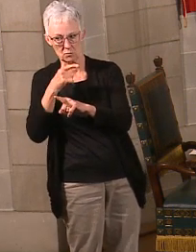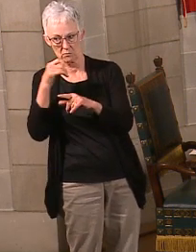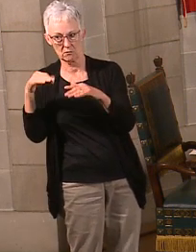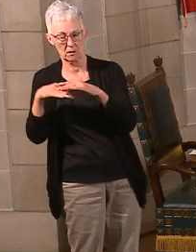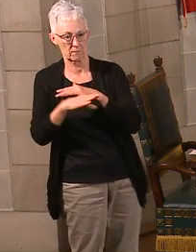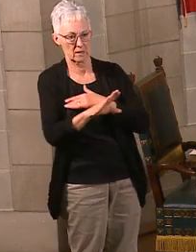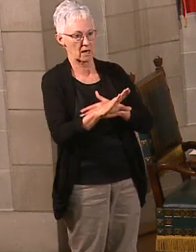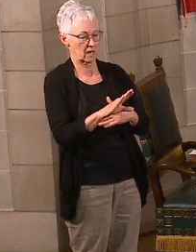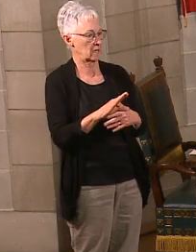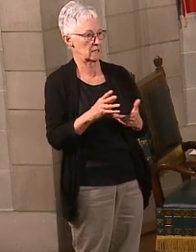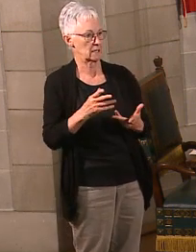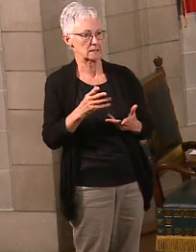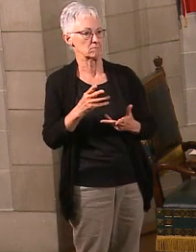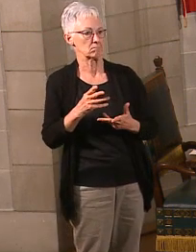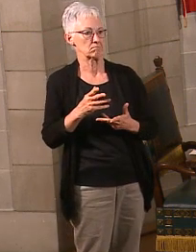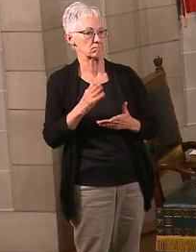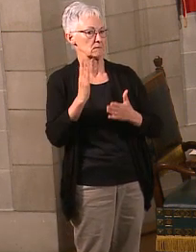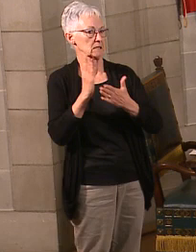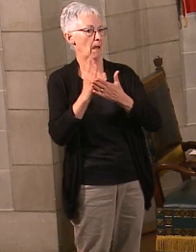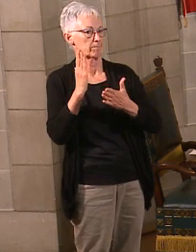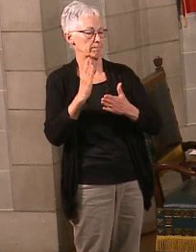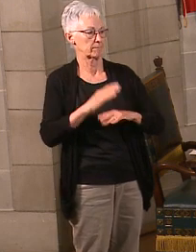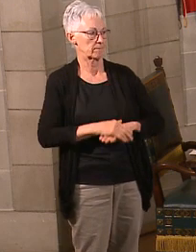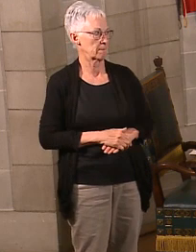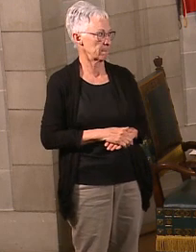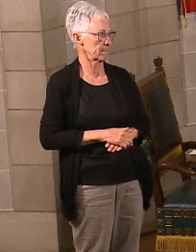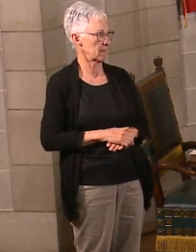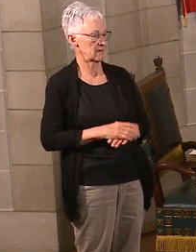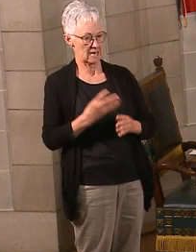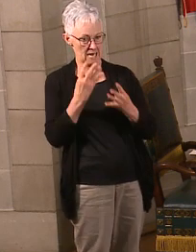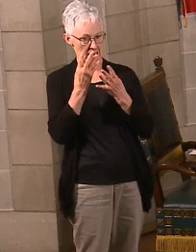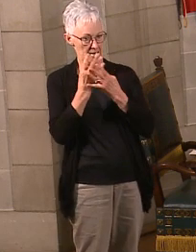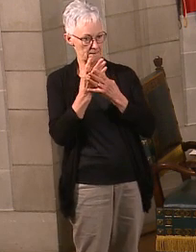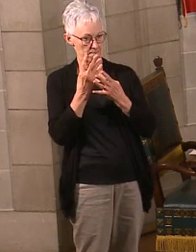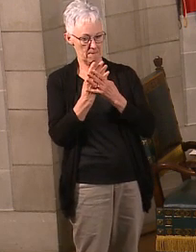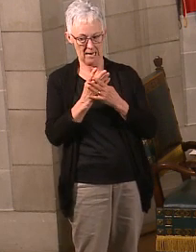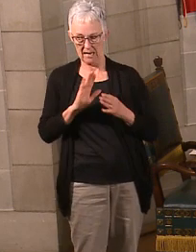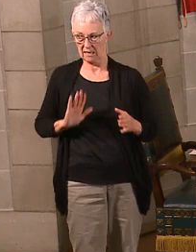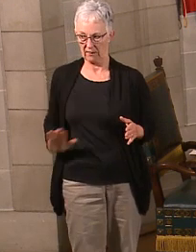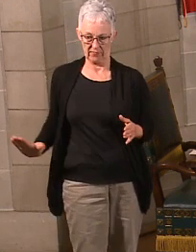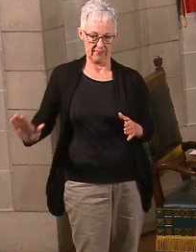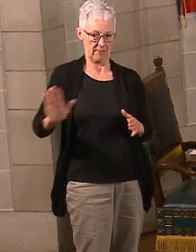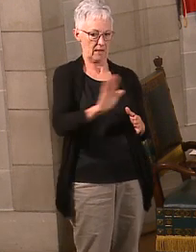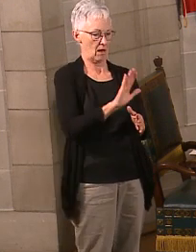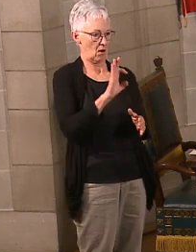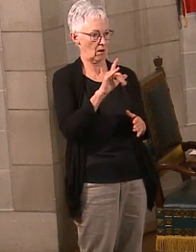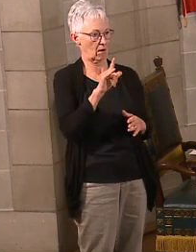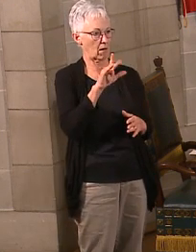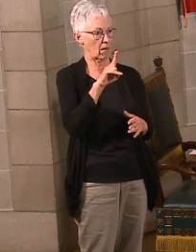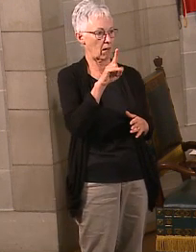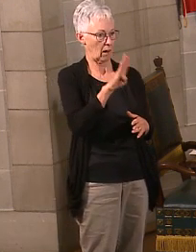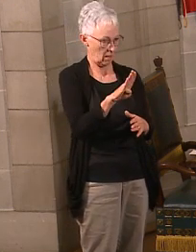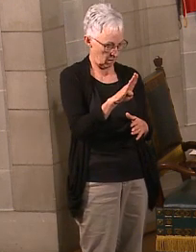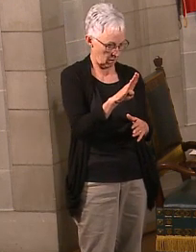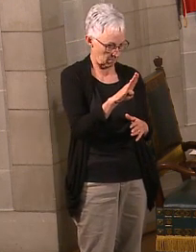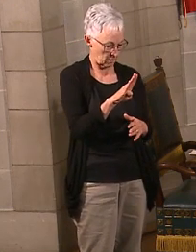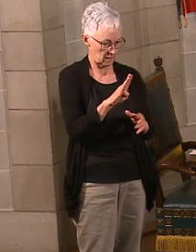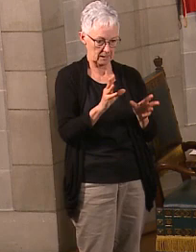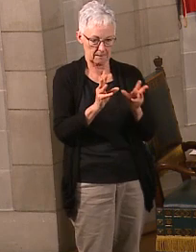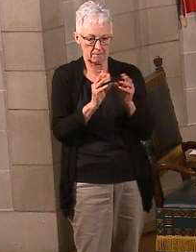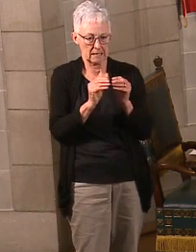that's, the inmate clubs are meeting on a very limited basis, and in some facilities probably not at